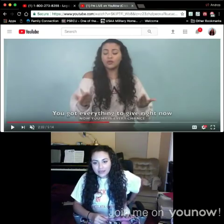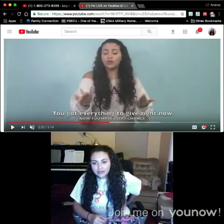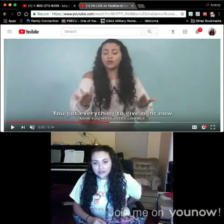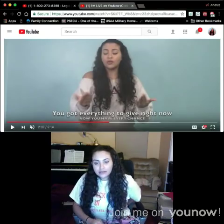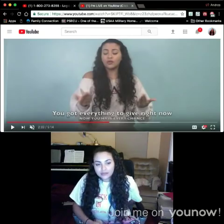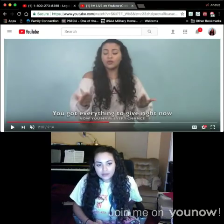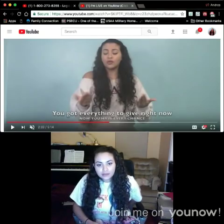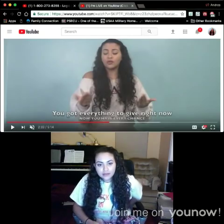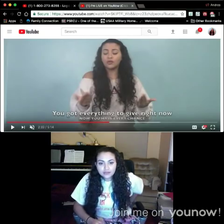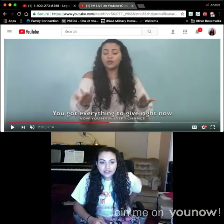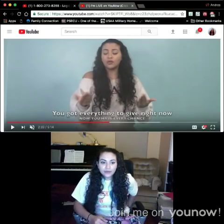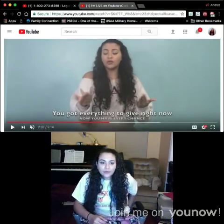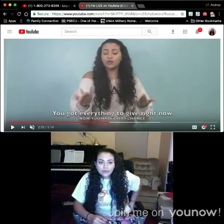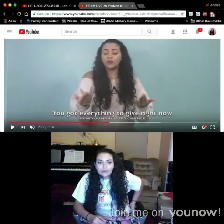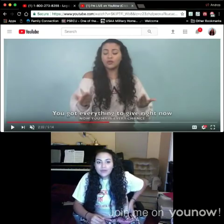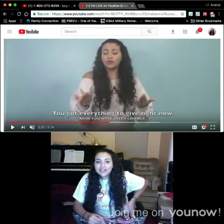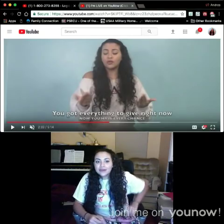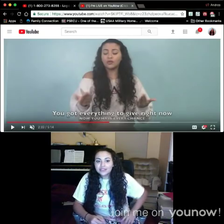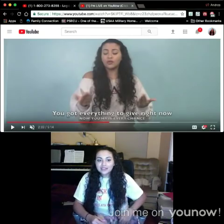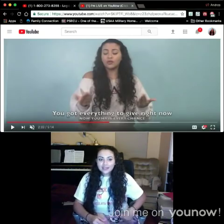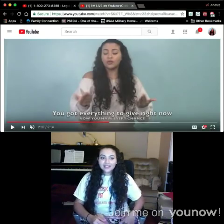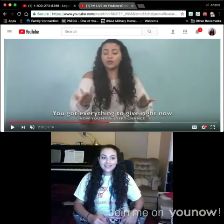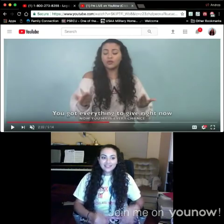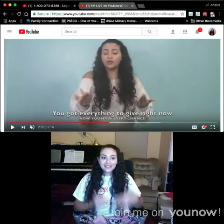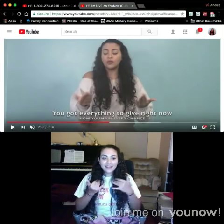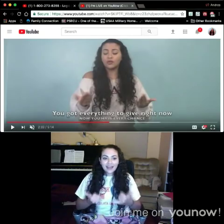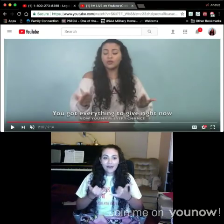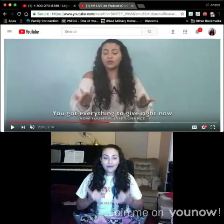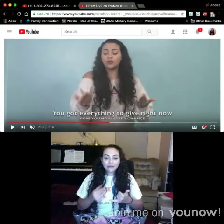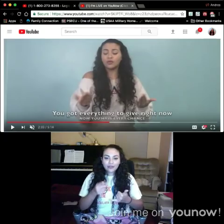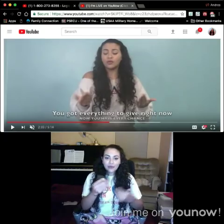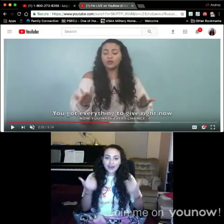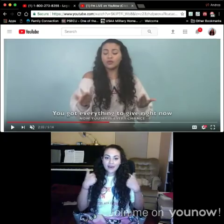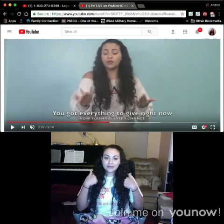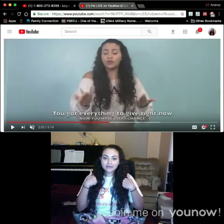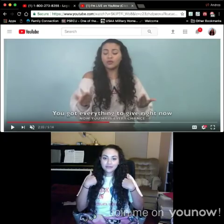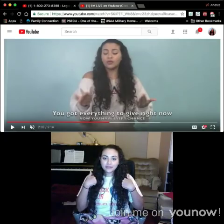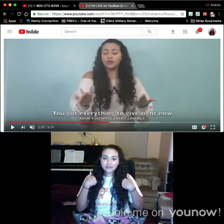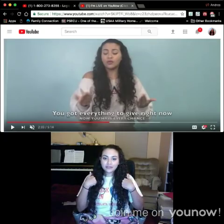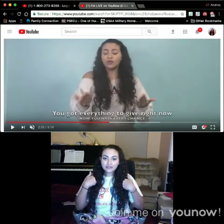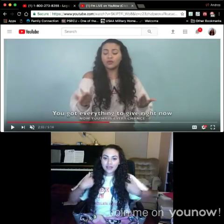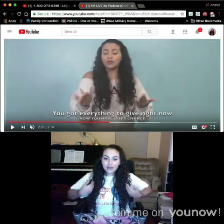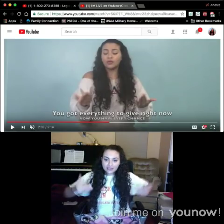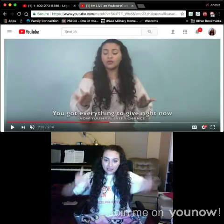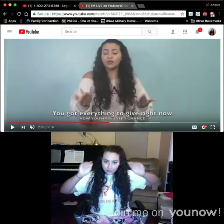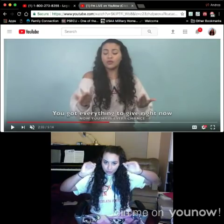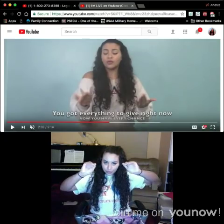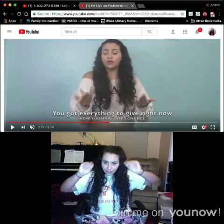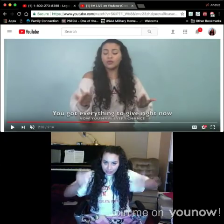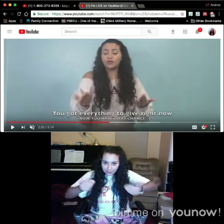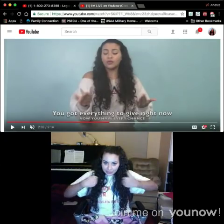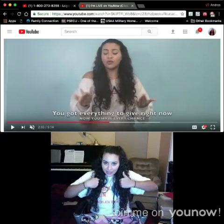Yeah. So that's how I translated it. Now you have is like 2